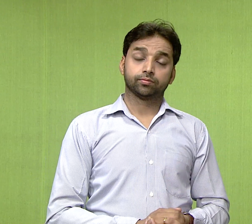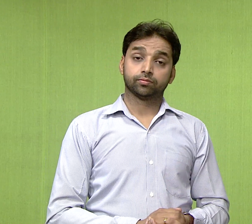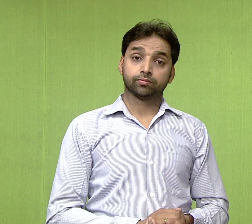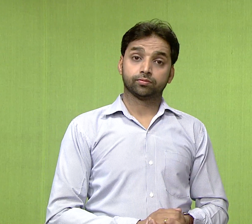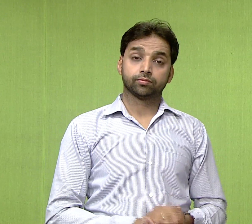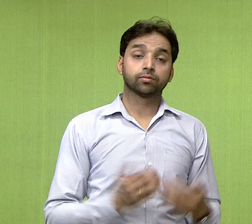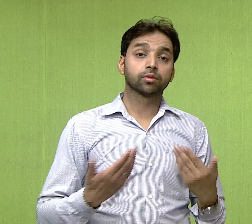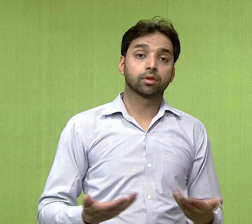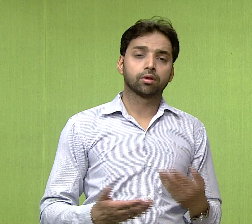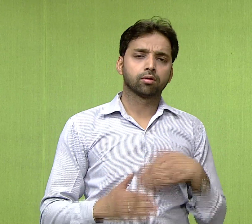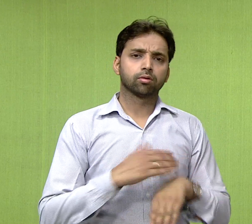that is what makes culture.